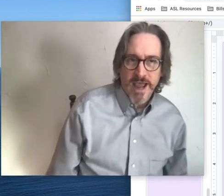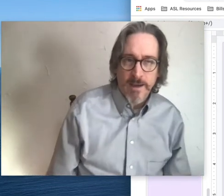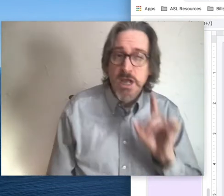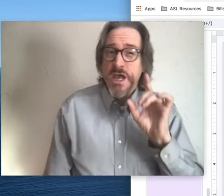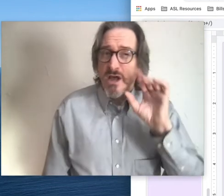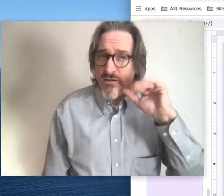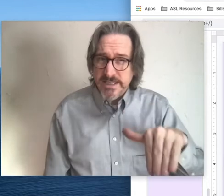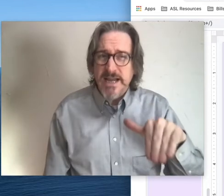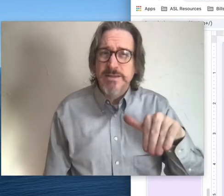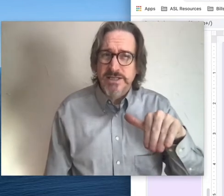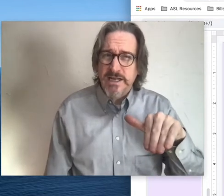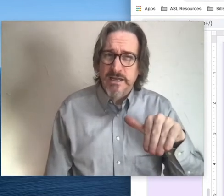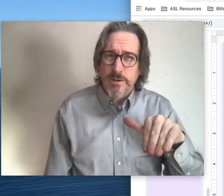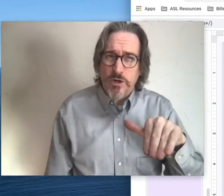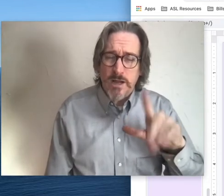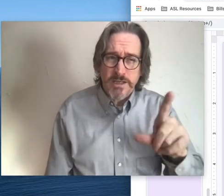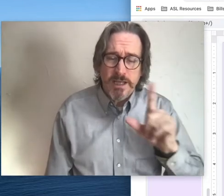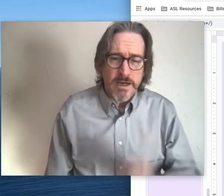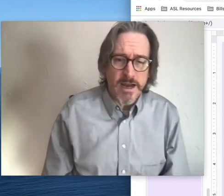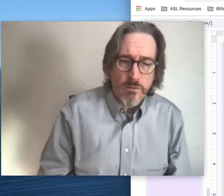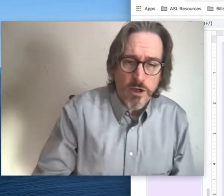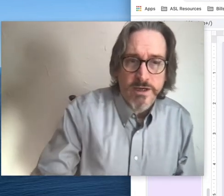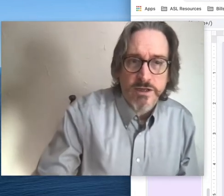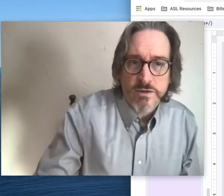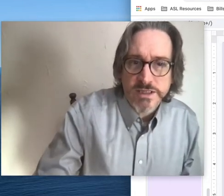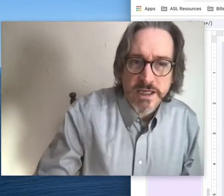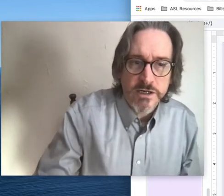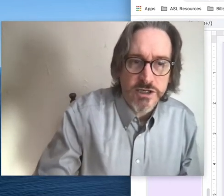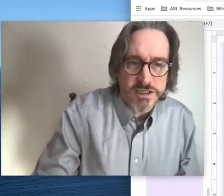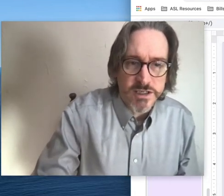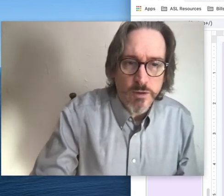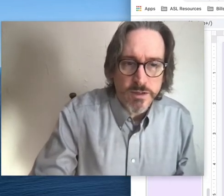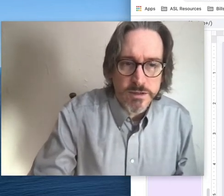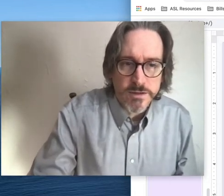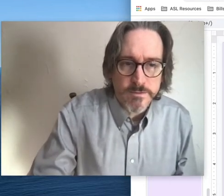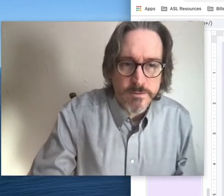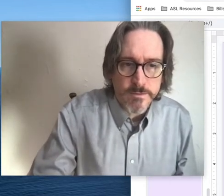of vocab. The assignments get a little bit more complicated, and I will go into those in just a moment.